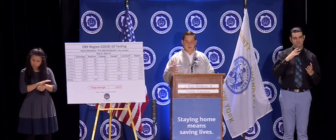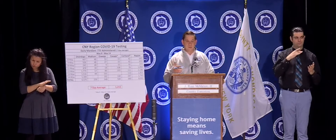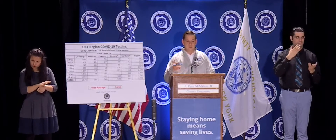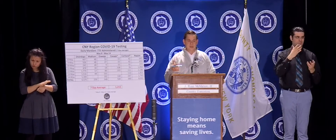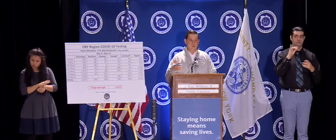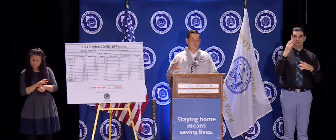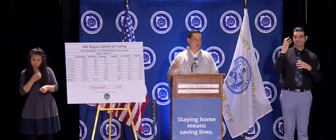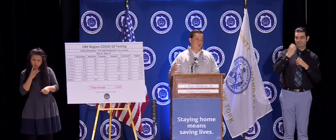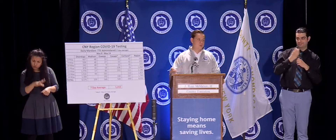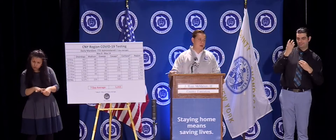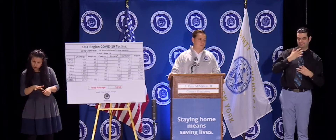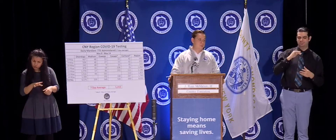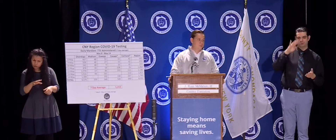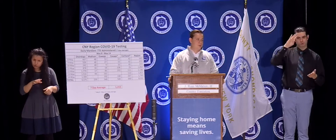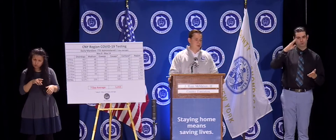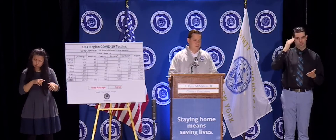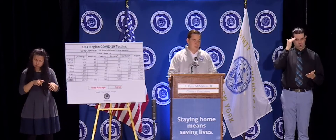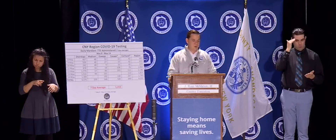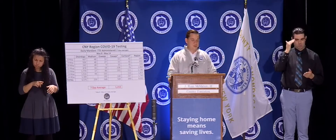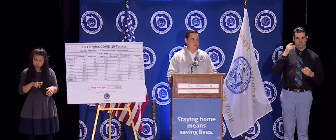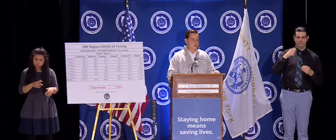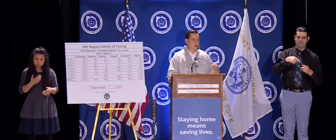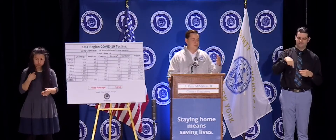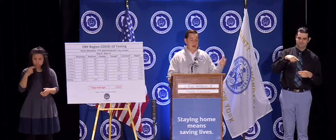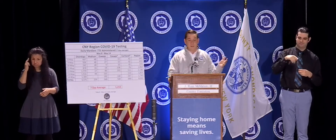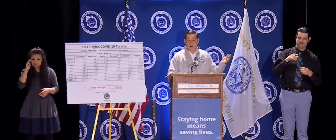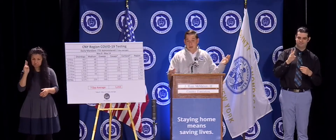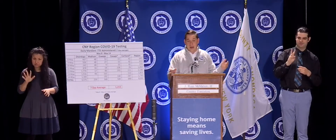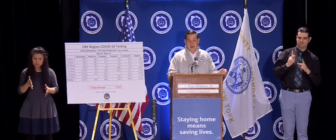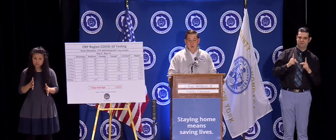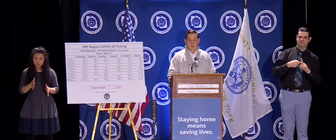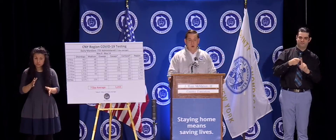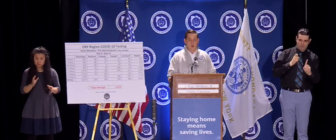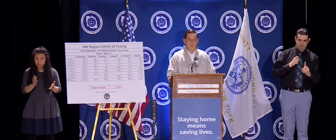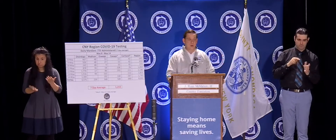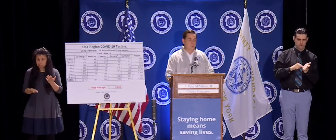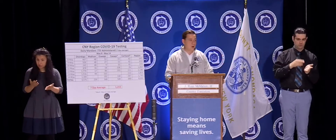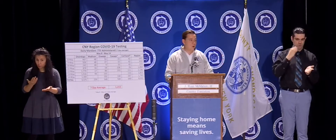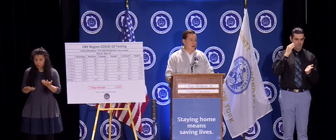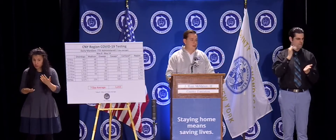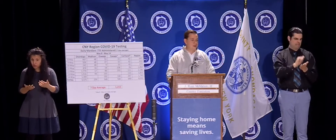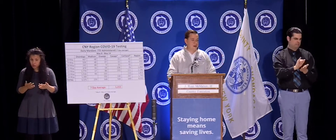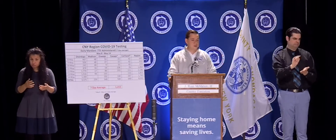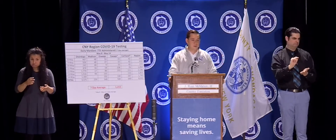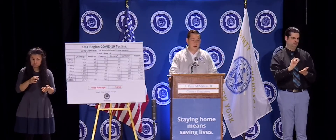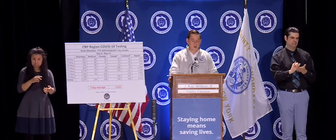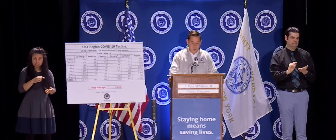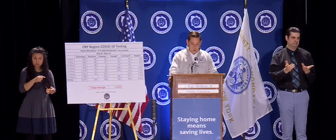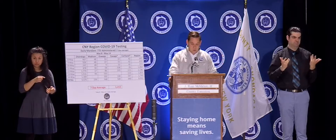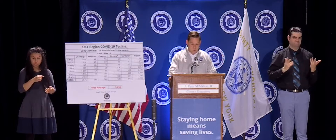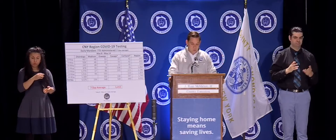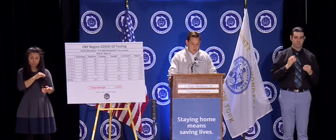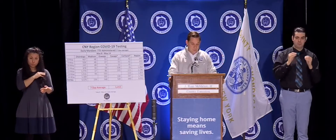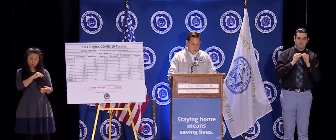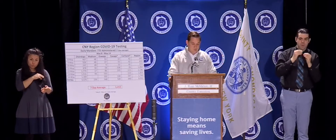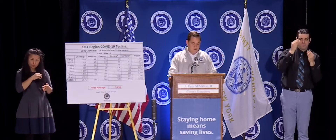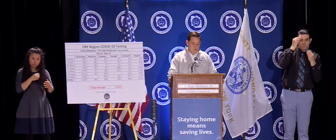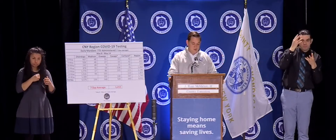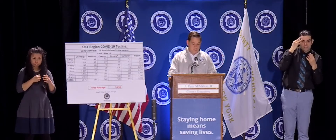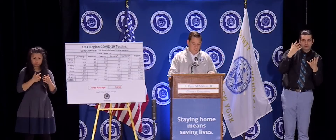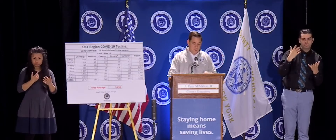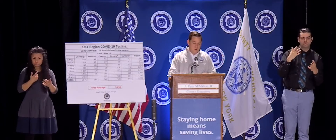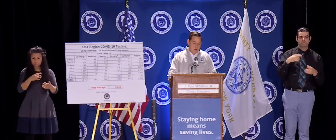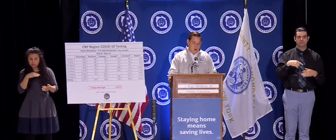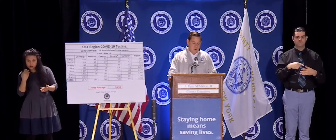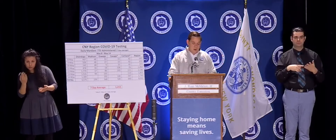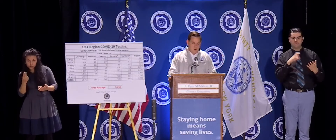making an assumption? That's what drove them. But did something else happen? I don't know. We don't know anything else about the demographics